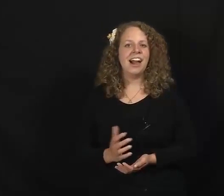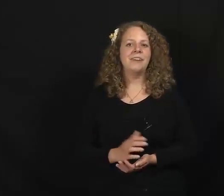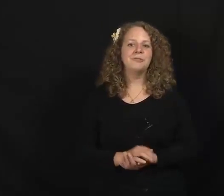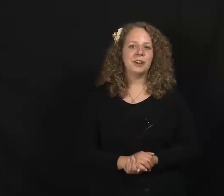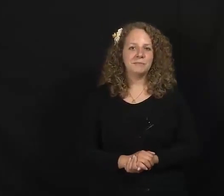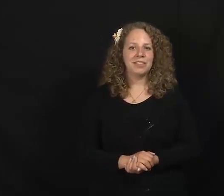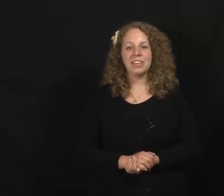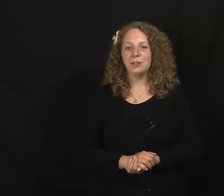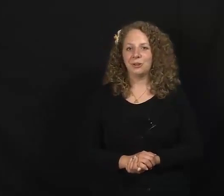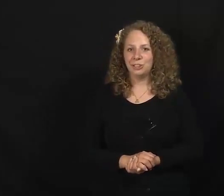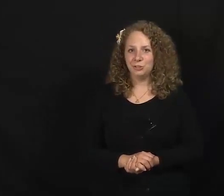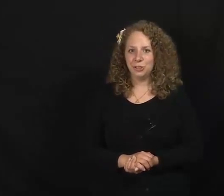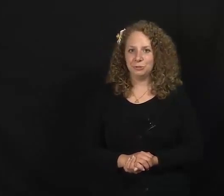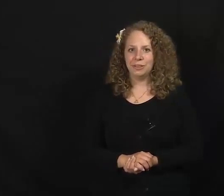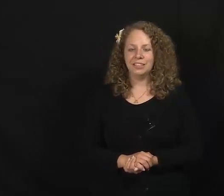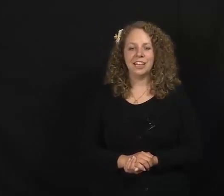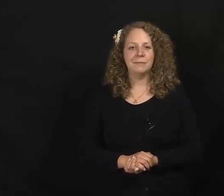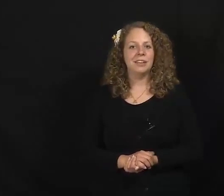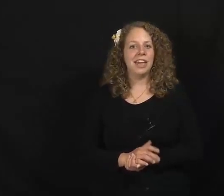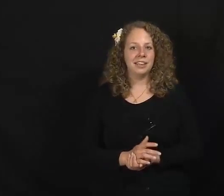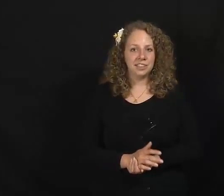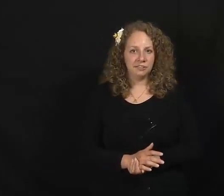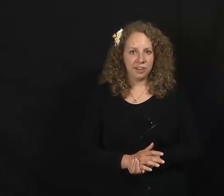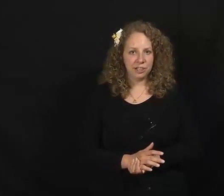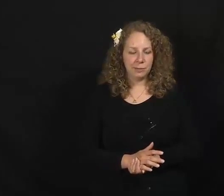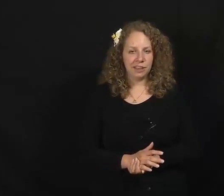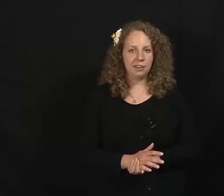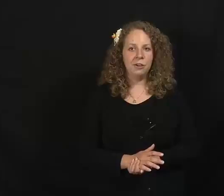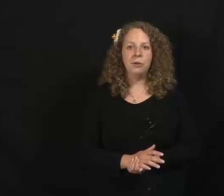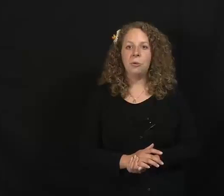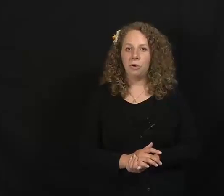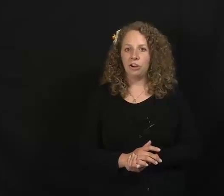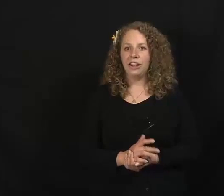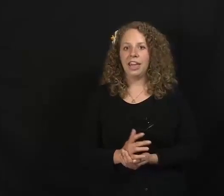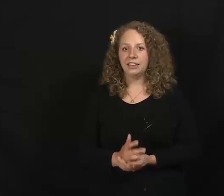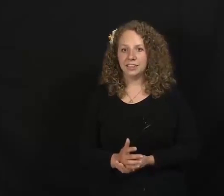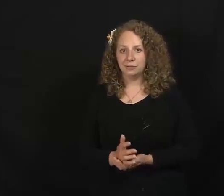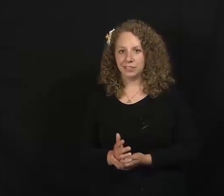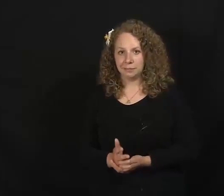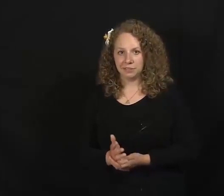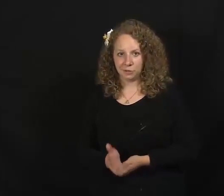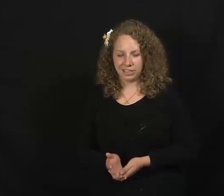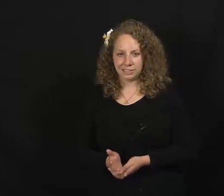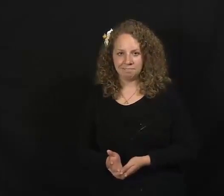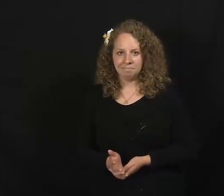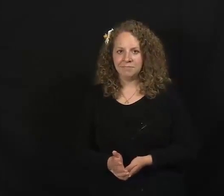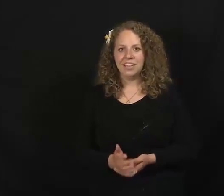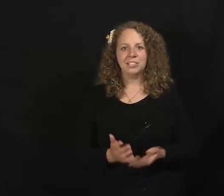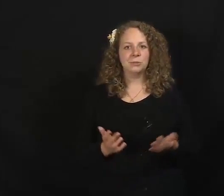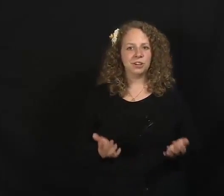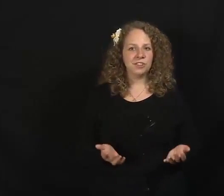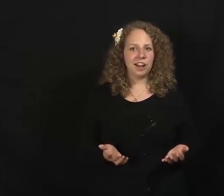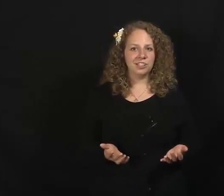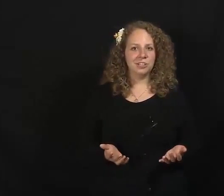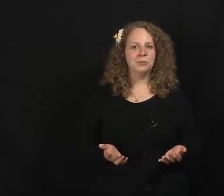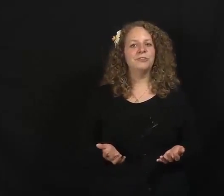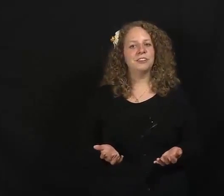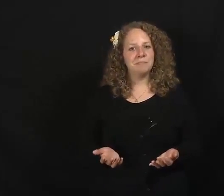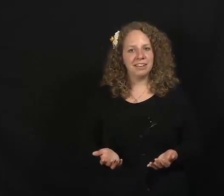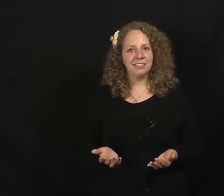I would recommend that you go on YouTube and type in ASL fingerspelling or ASL receptive quiz. As a word of caution, you will find many